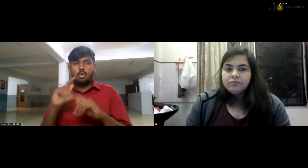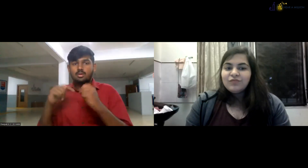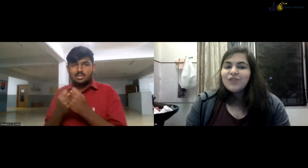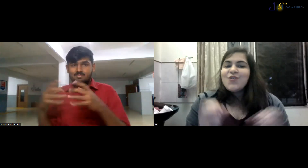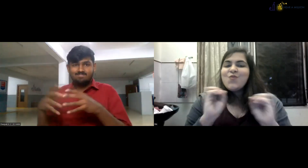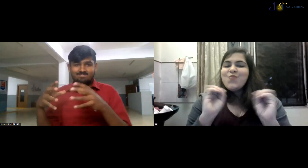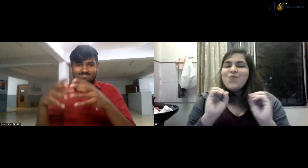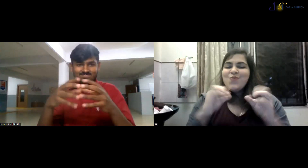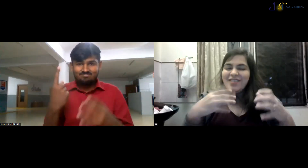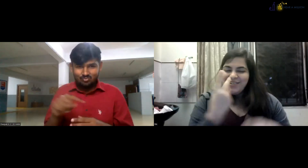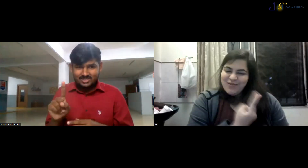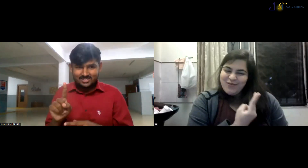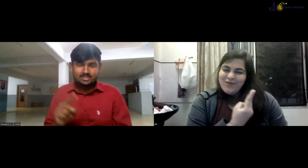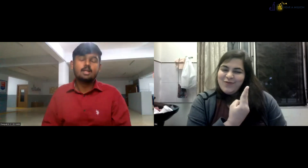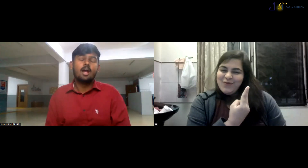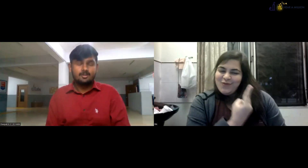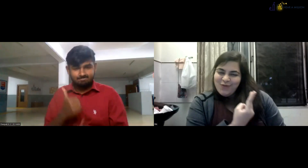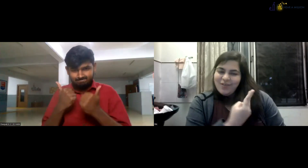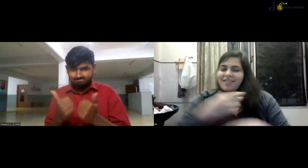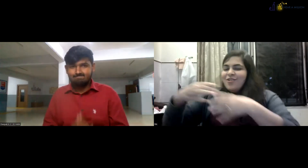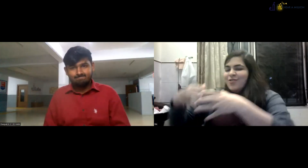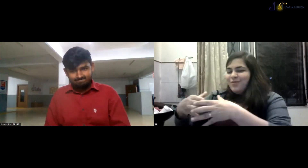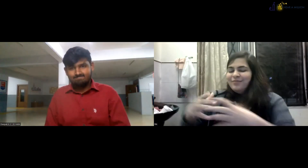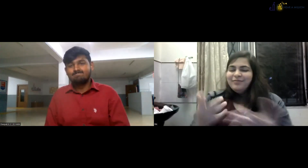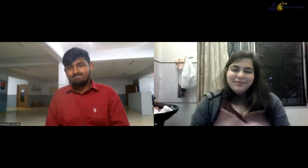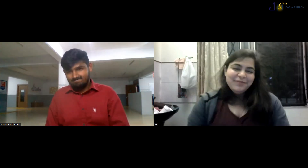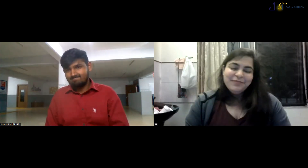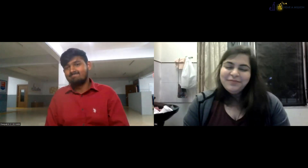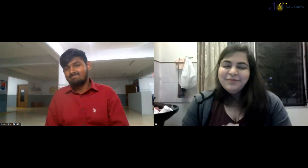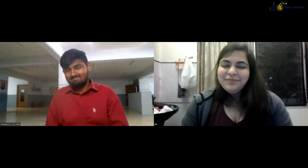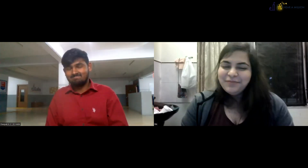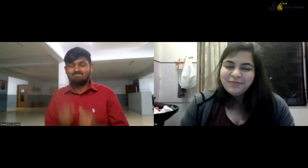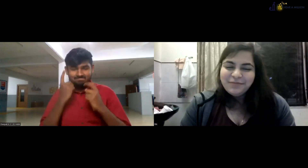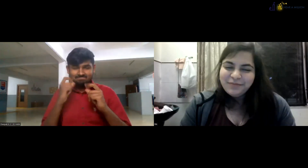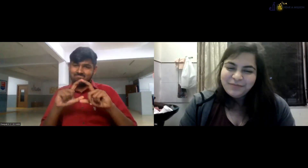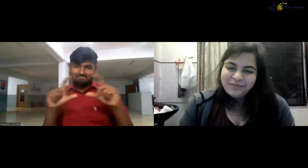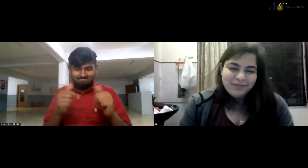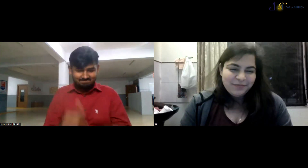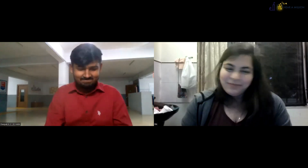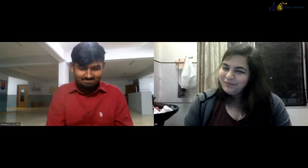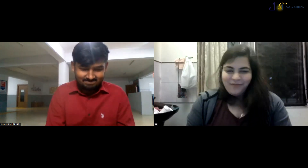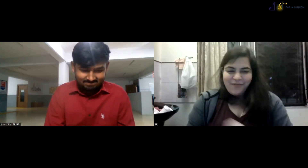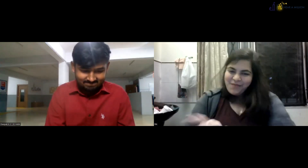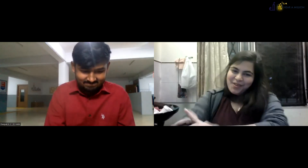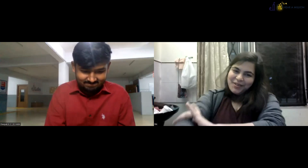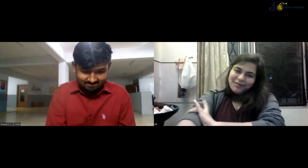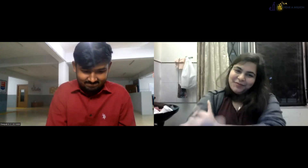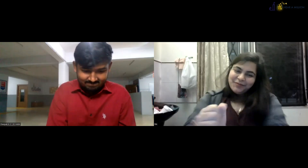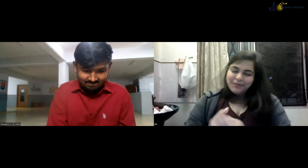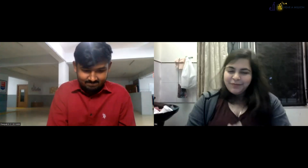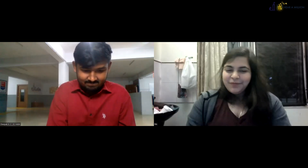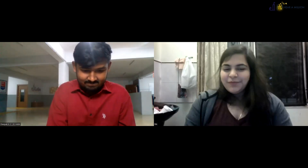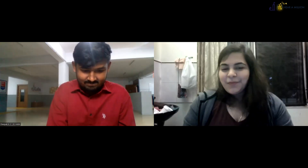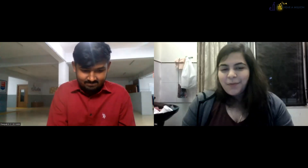So but you have not done a solo trip, right? Yes, I have done along with my friend, one more friend, or